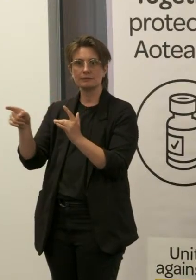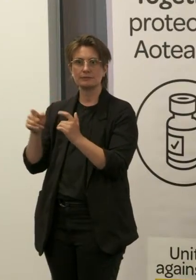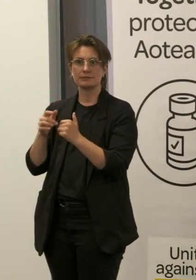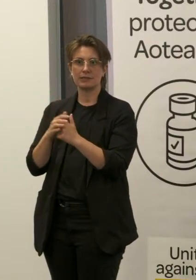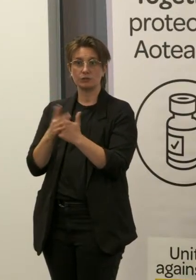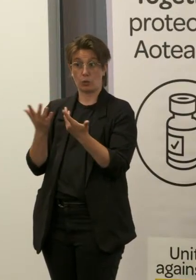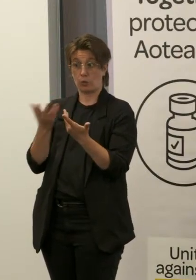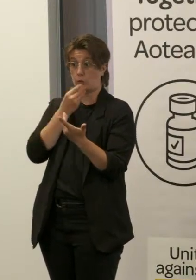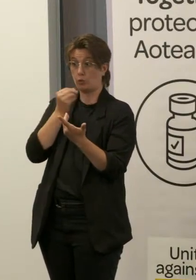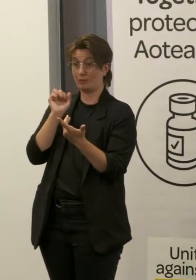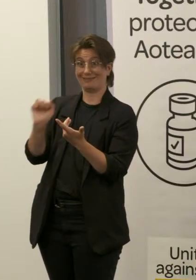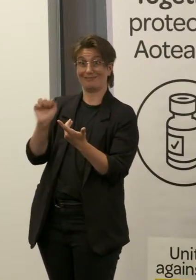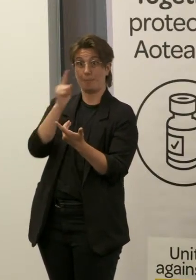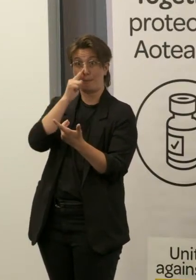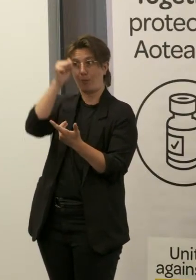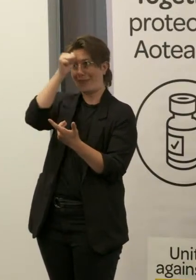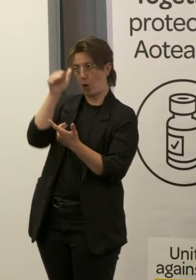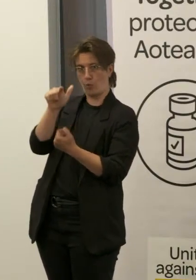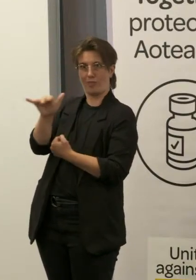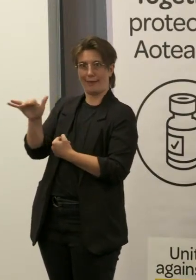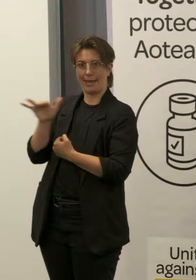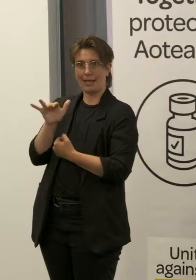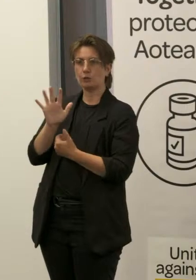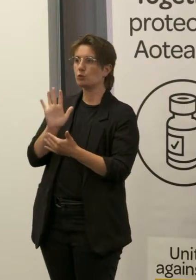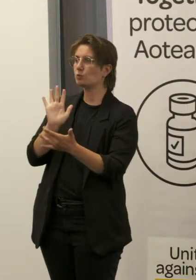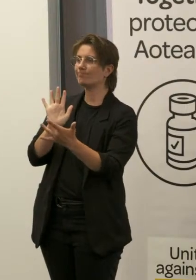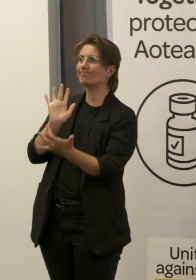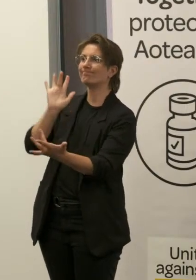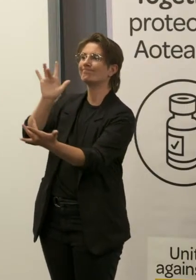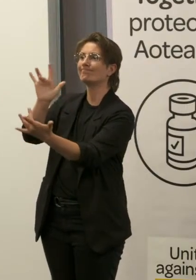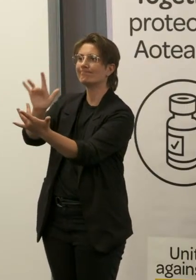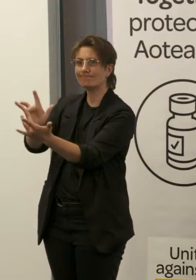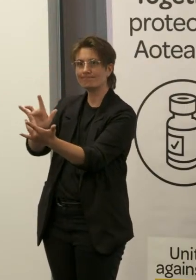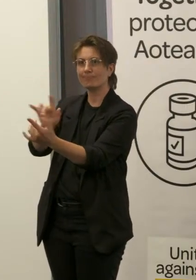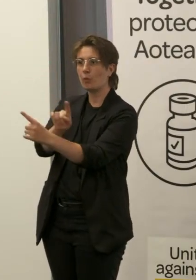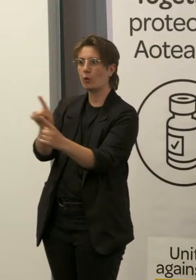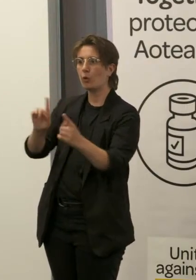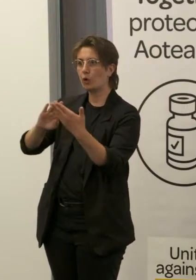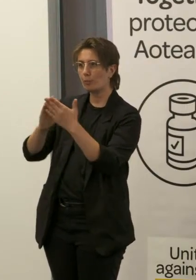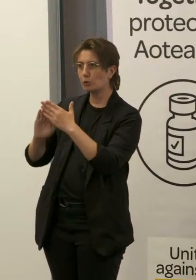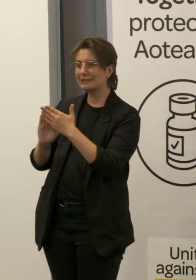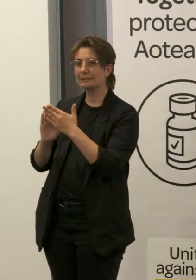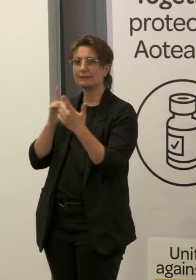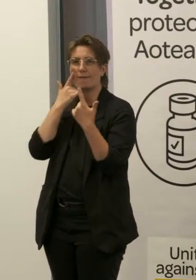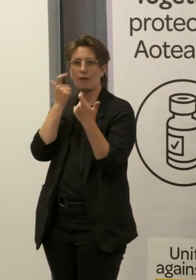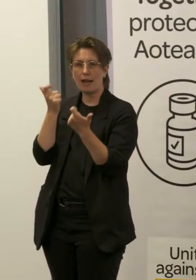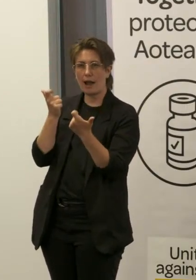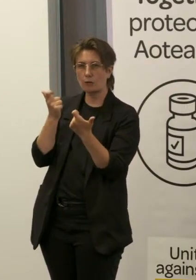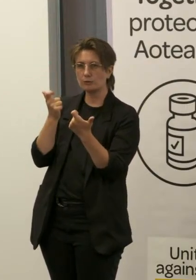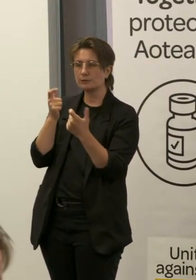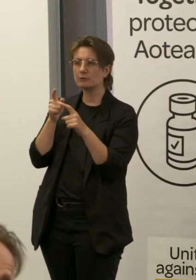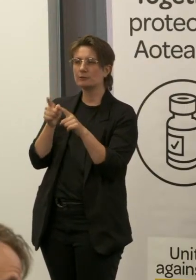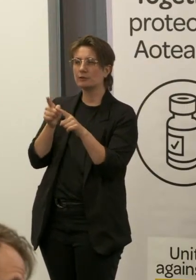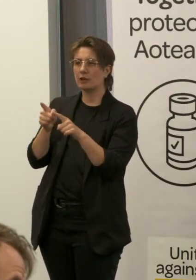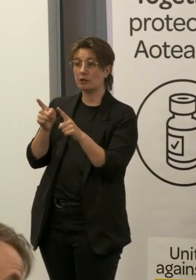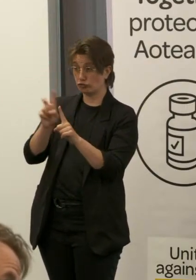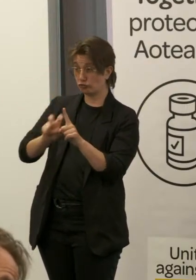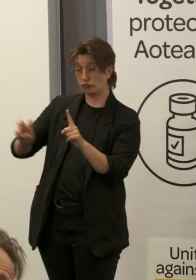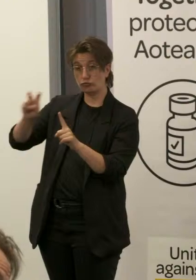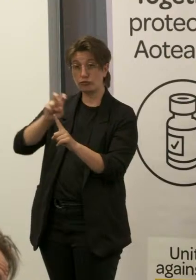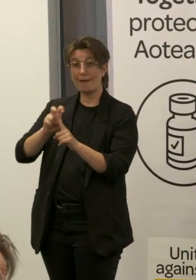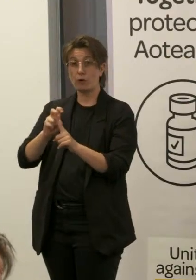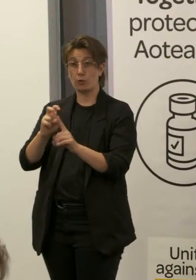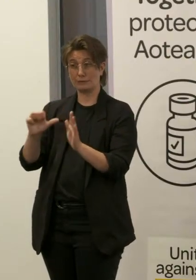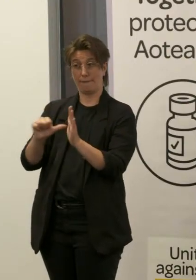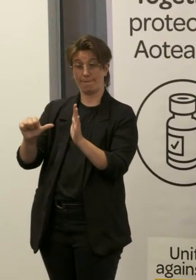whānau and hapu connections to be able to reach into those communities and ensure where travel isn't possible, they can still get access to the